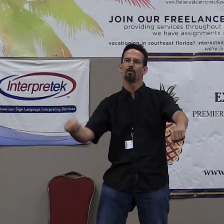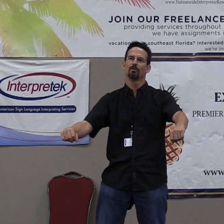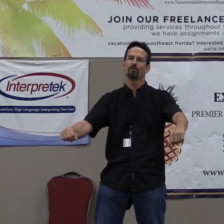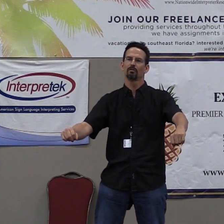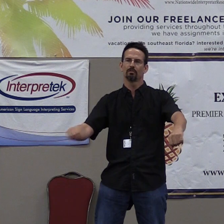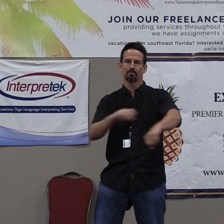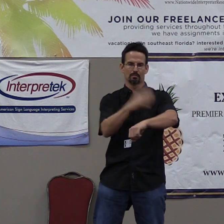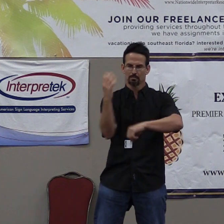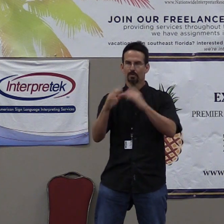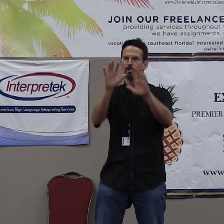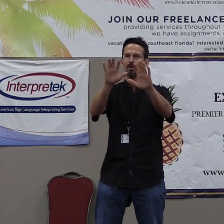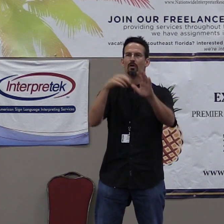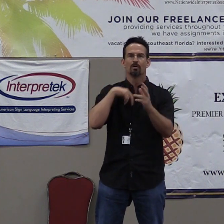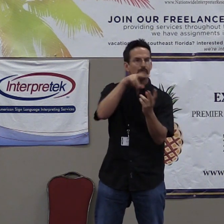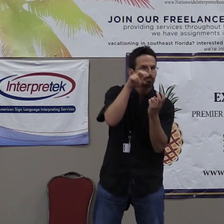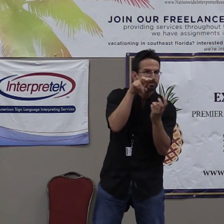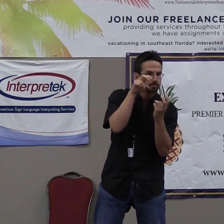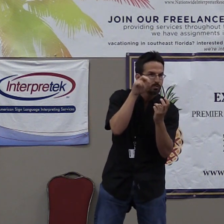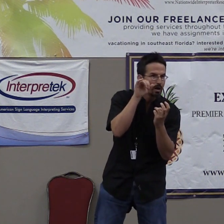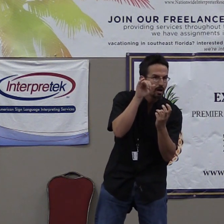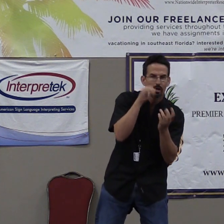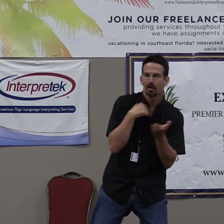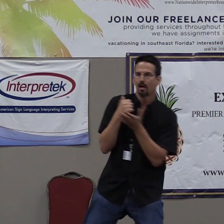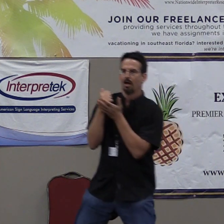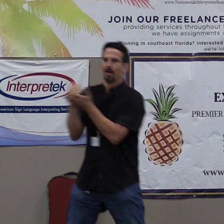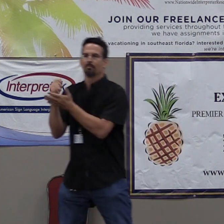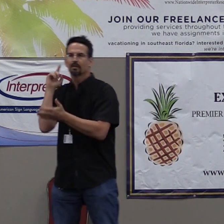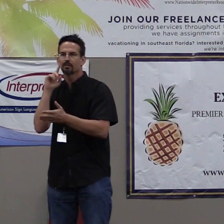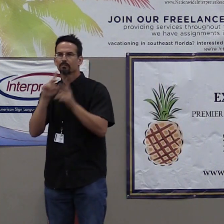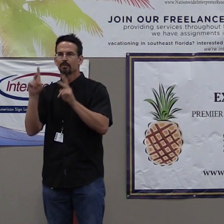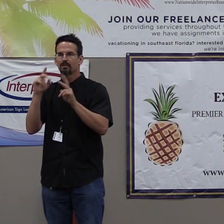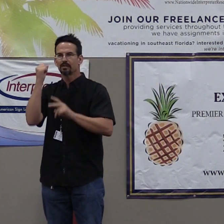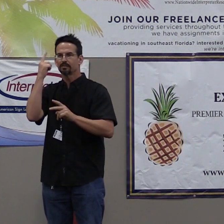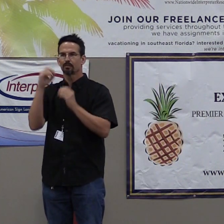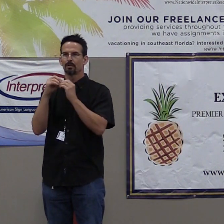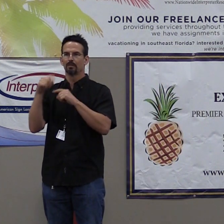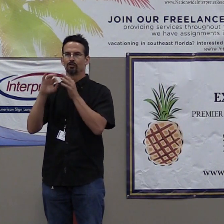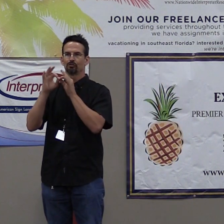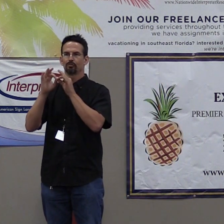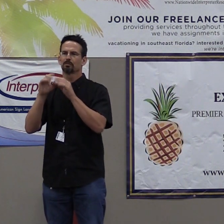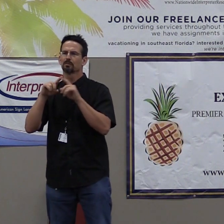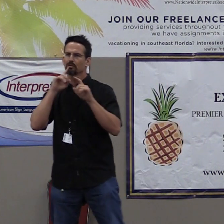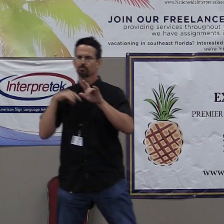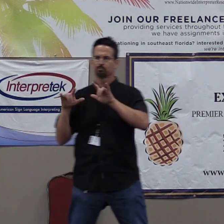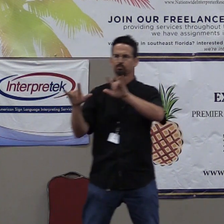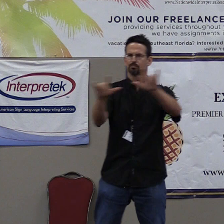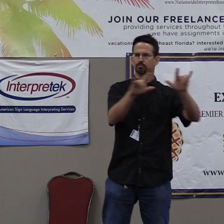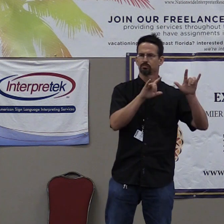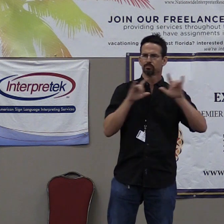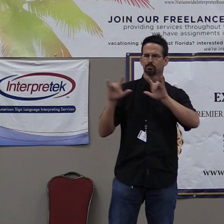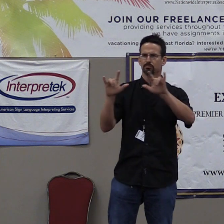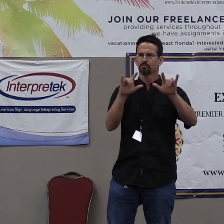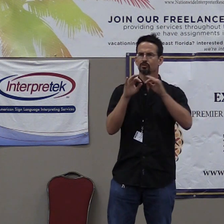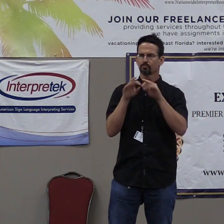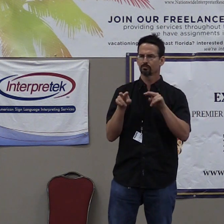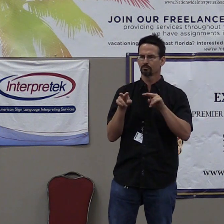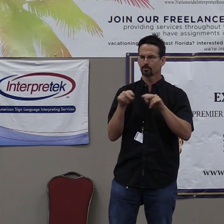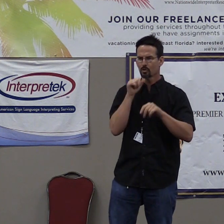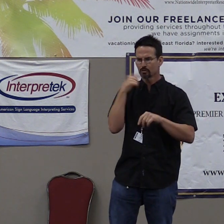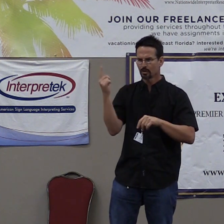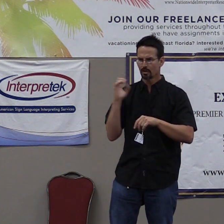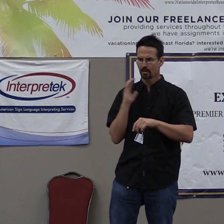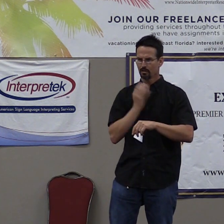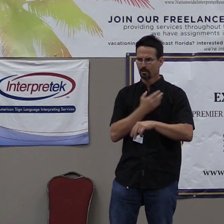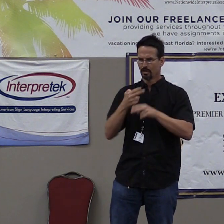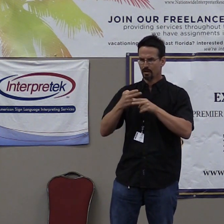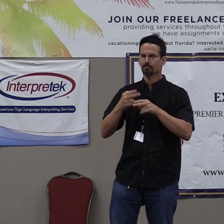of our secrets as interpreters? And I say, no. I'm just out here to learn so we can help deaf people. Really, the point